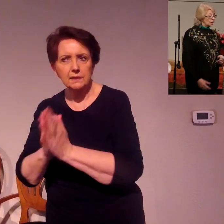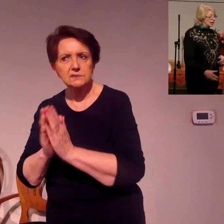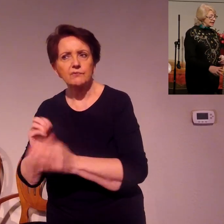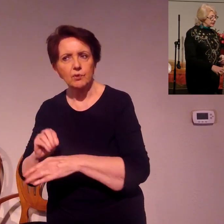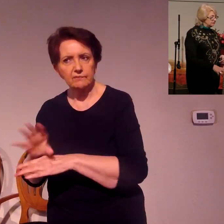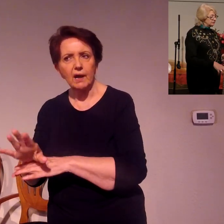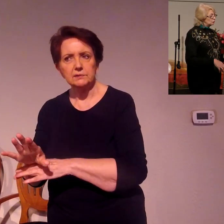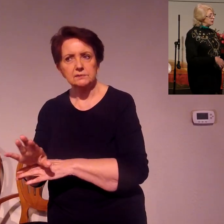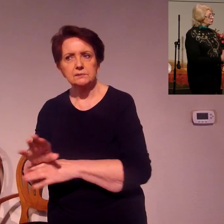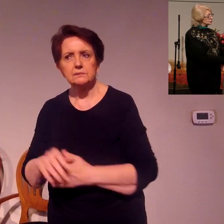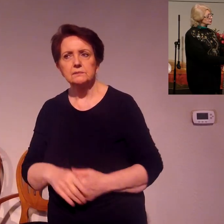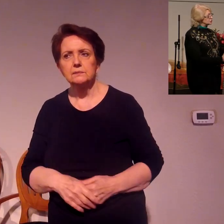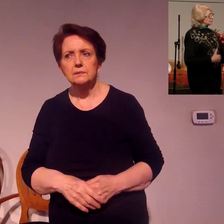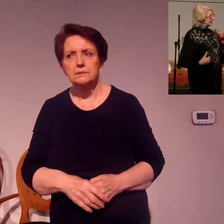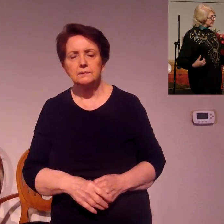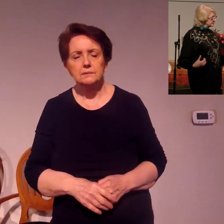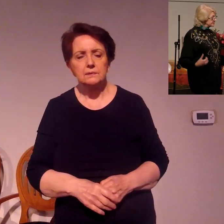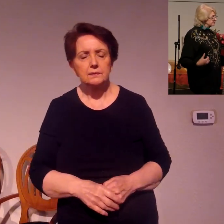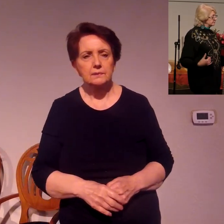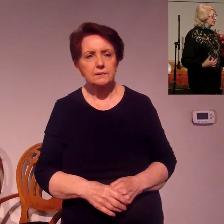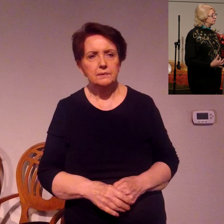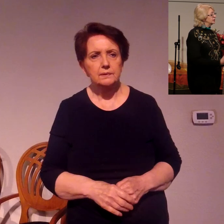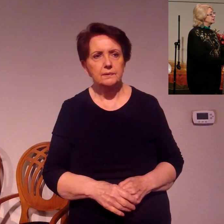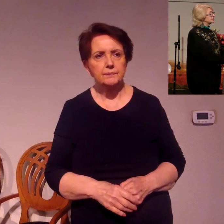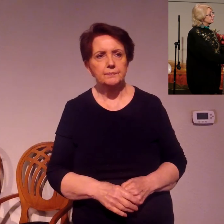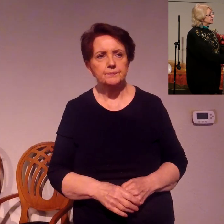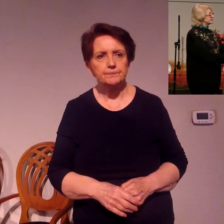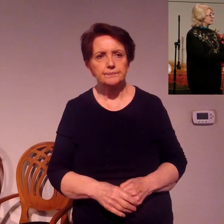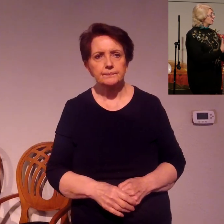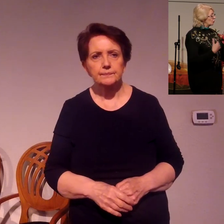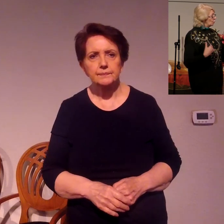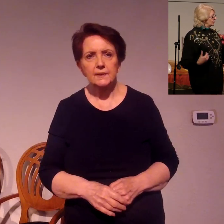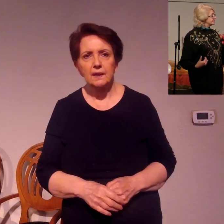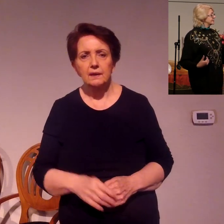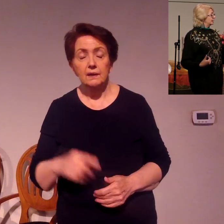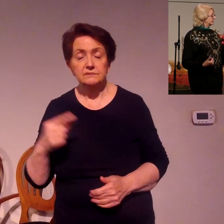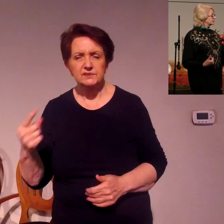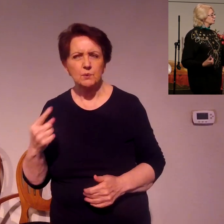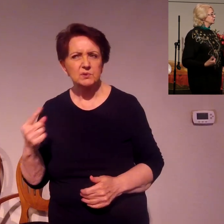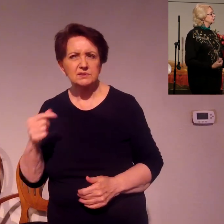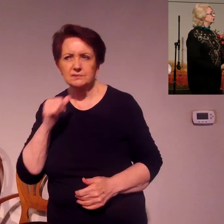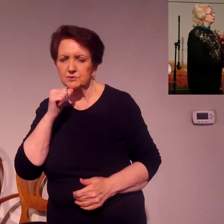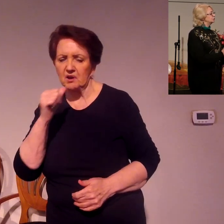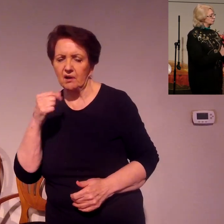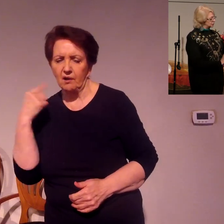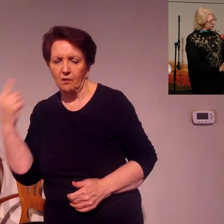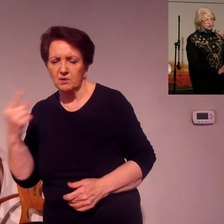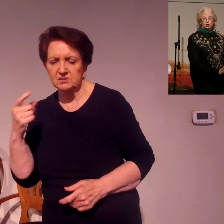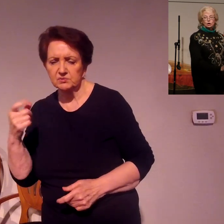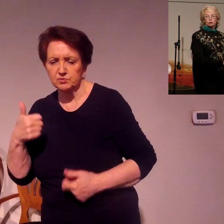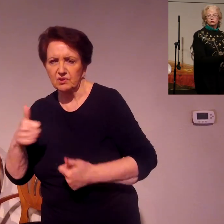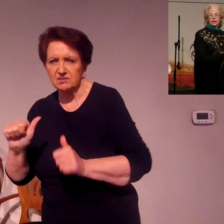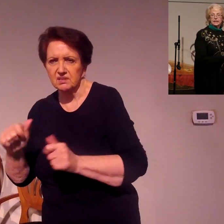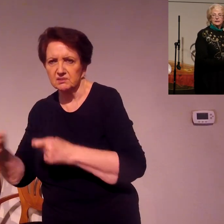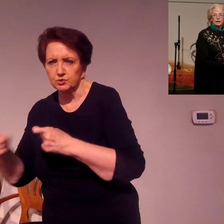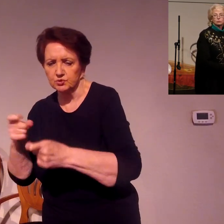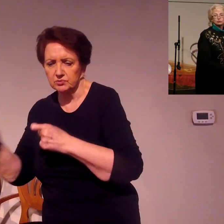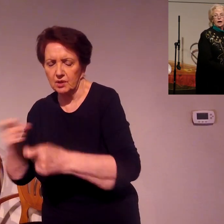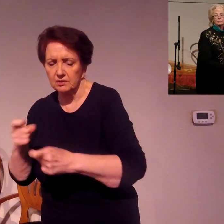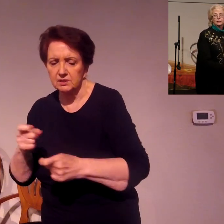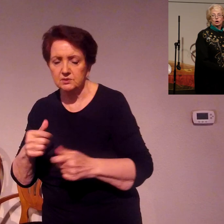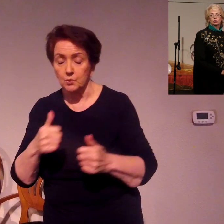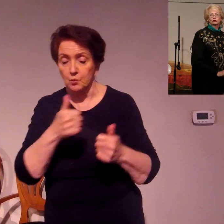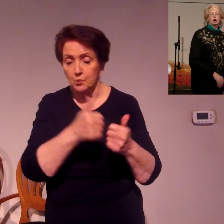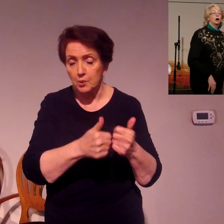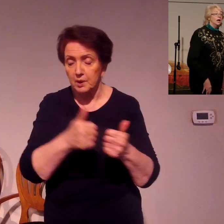so when there's space and somebody's not always telling us what to do and we're each in our own lane and